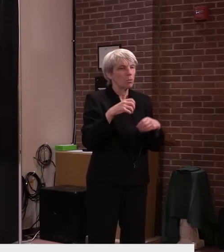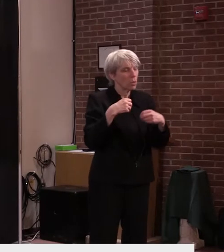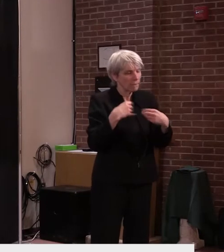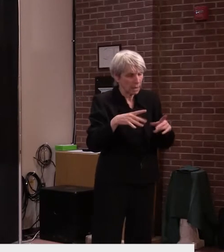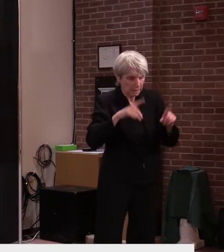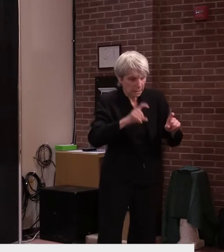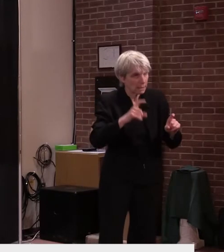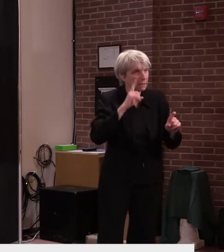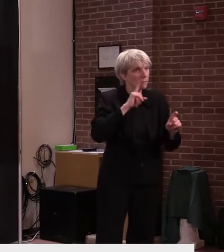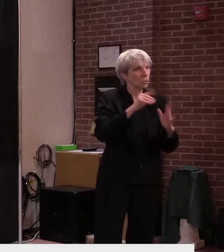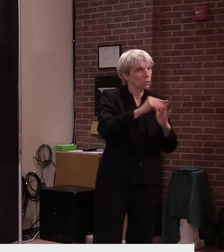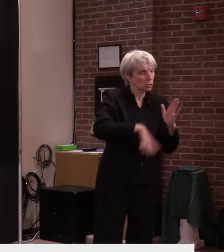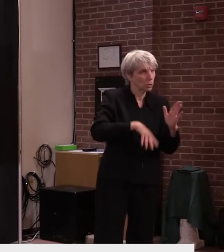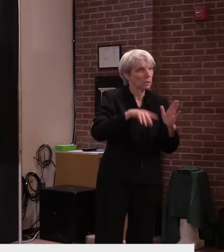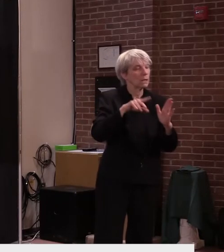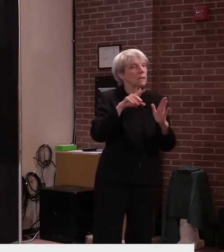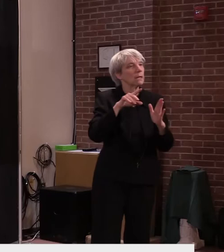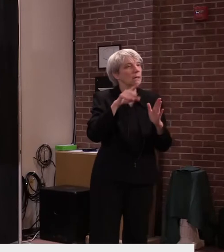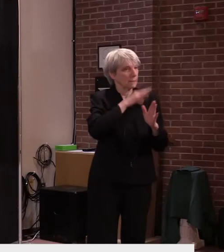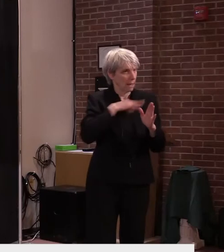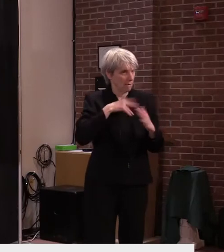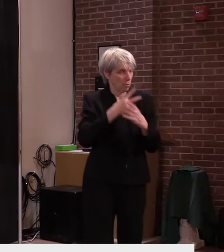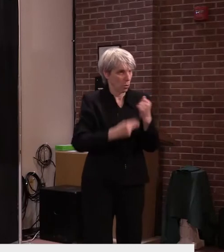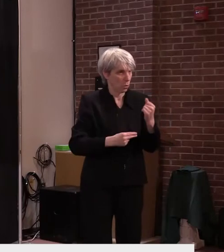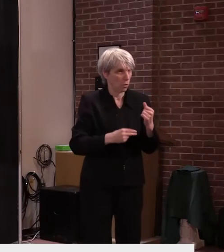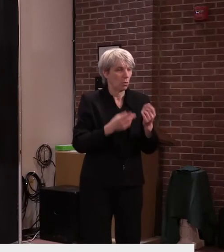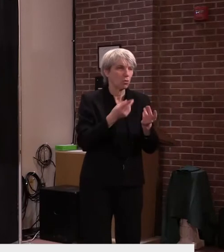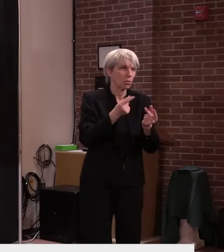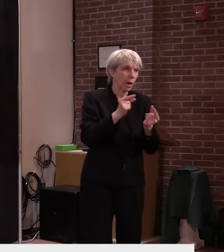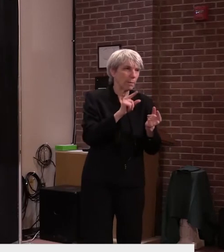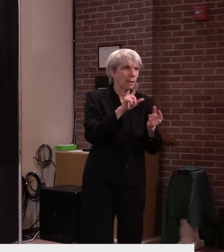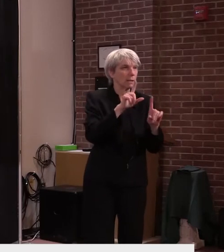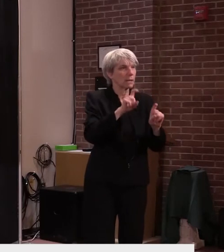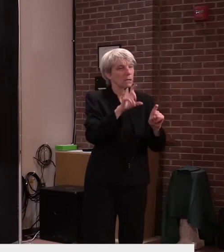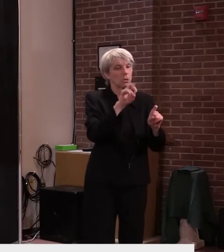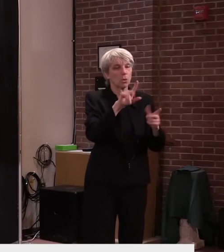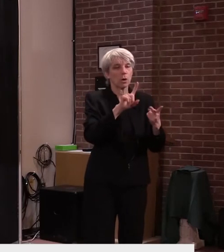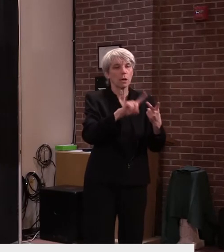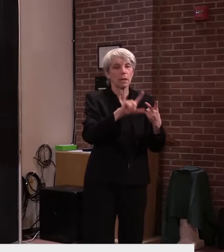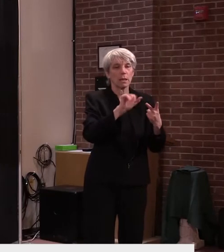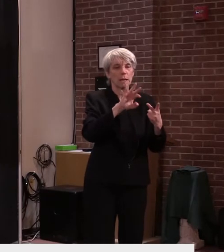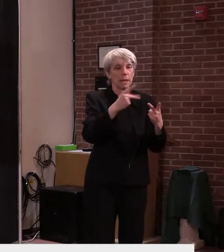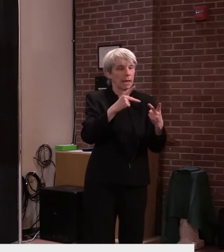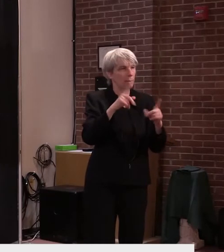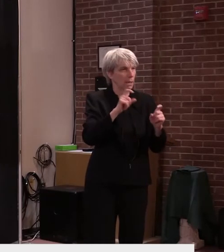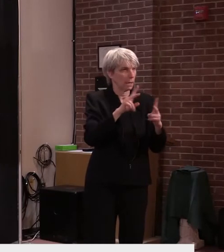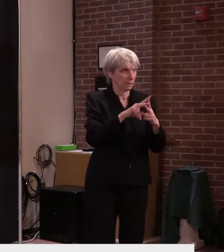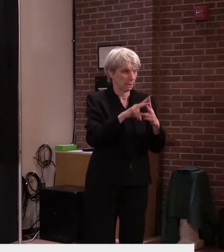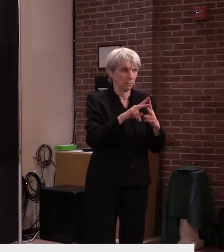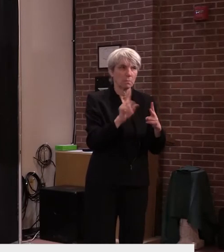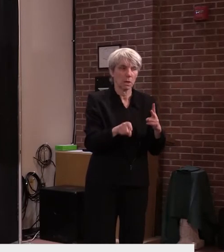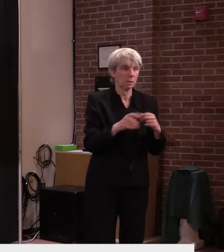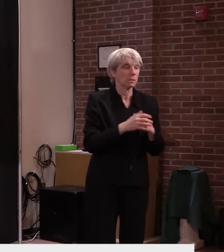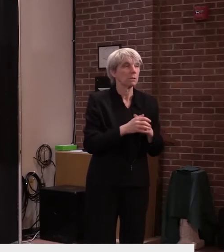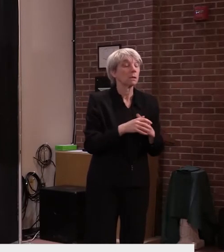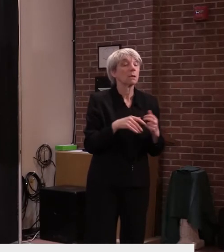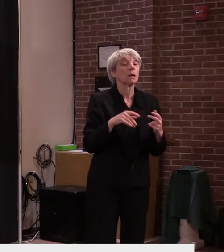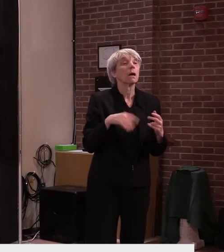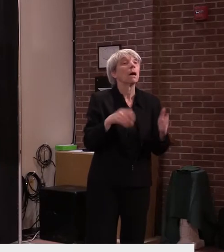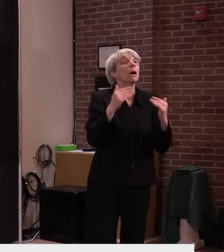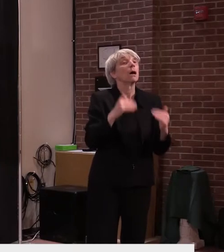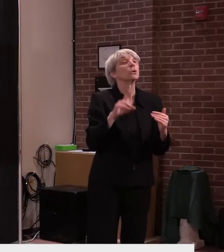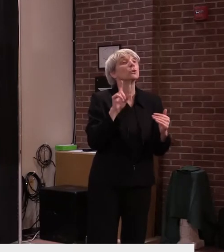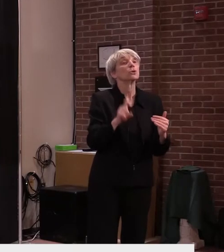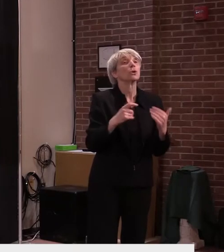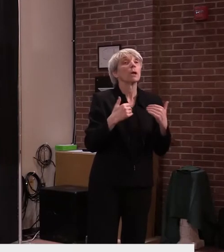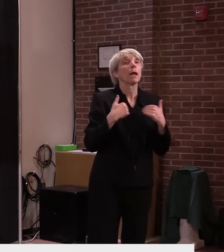and staff with rapid antigen tests or LAMP tests. They should continue to have the ability to provide take-home antigen